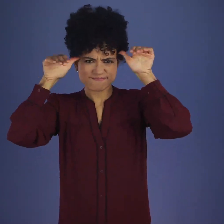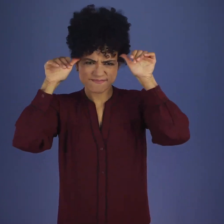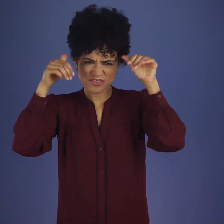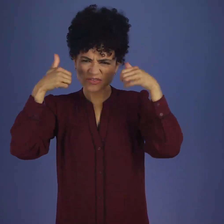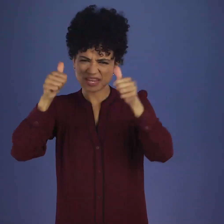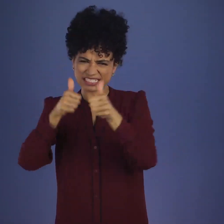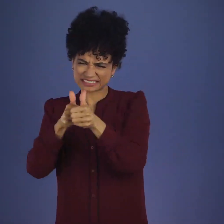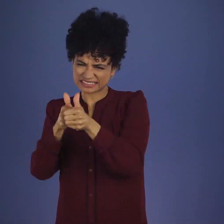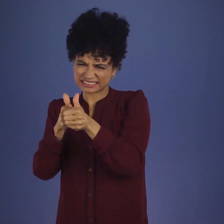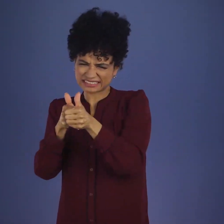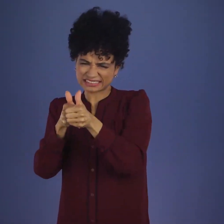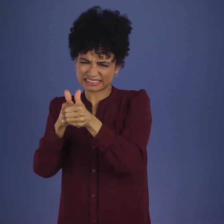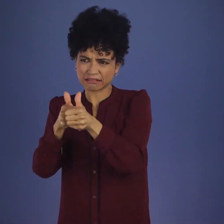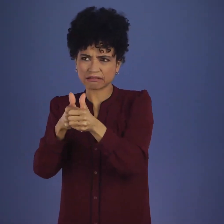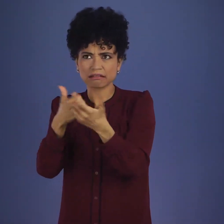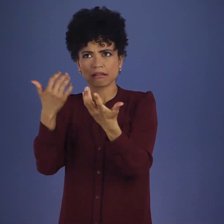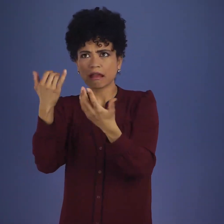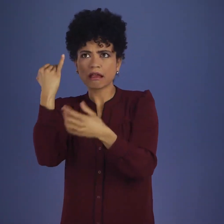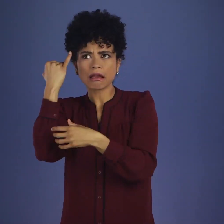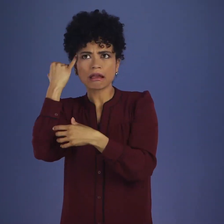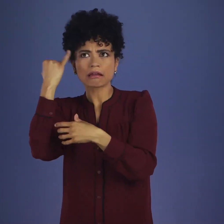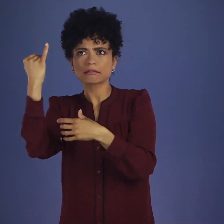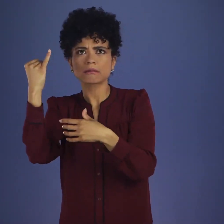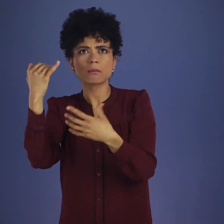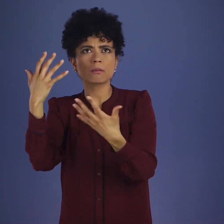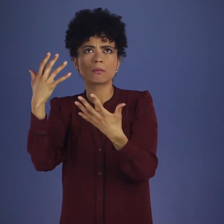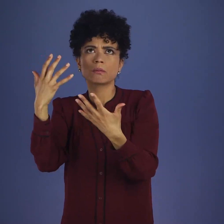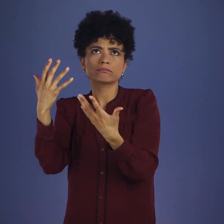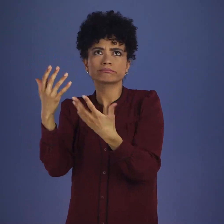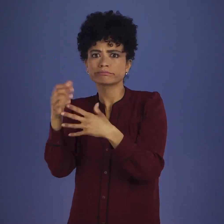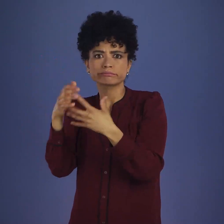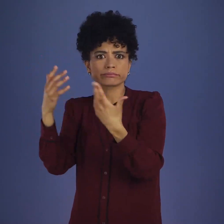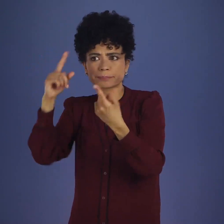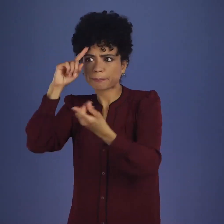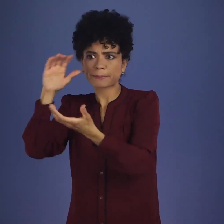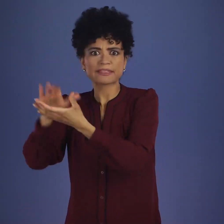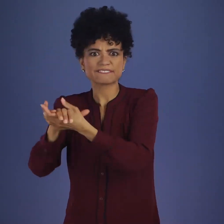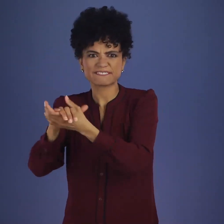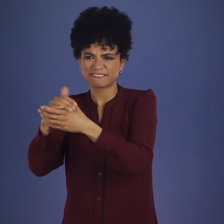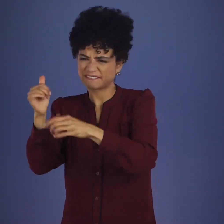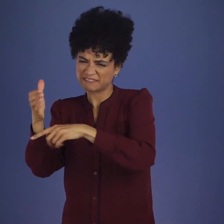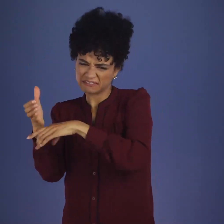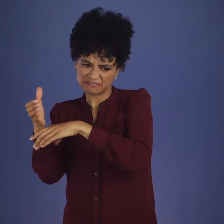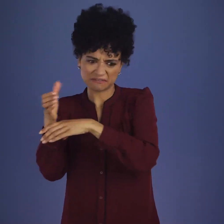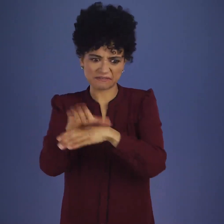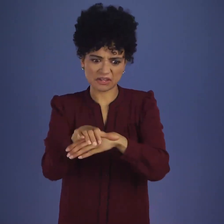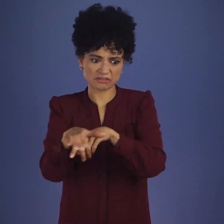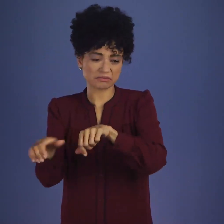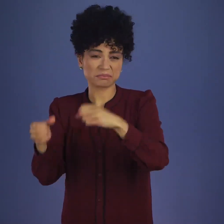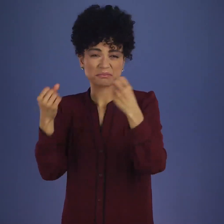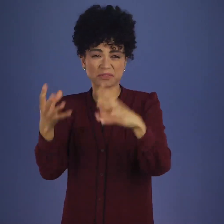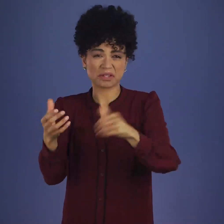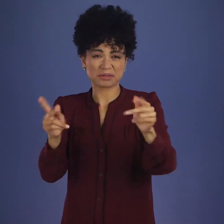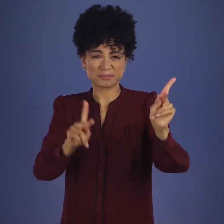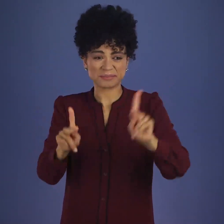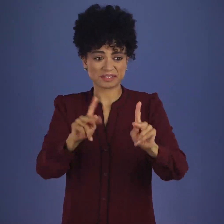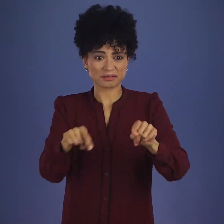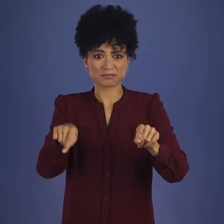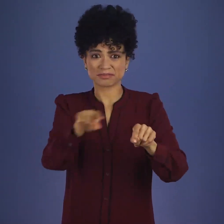Others fell apart because of sheer self-righteousness, while trying to enforce upon the rest of mankind some millennium of their